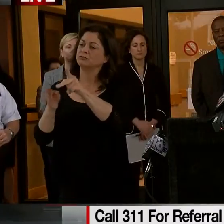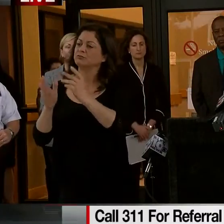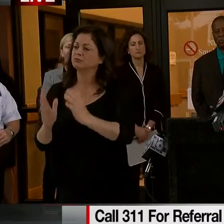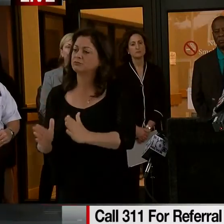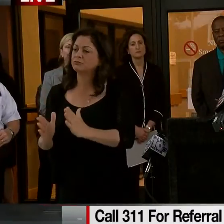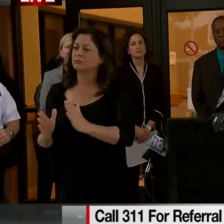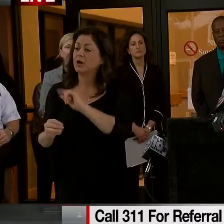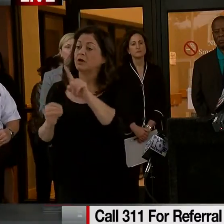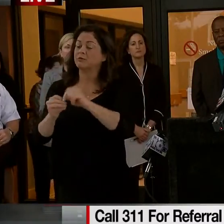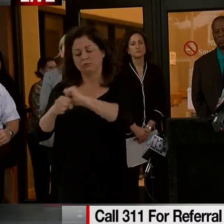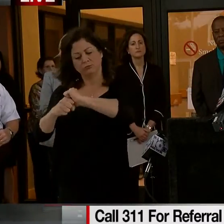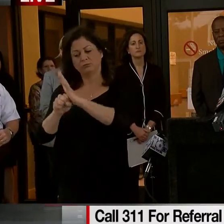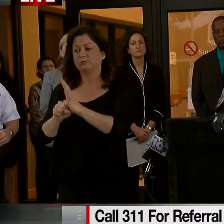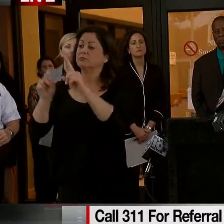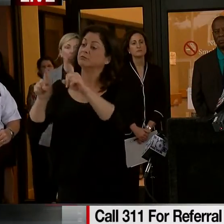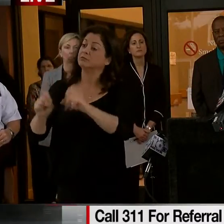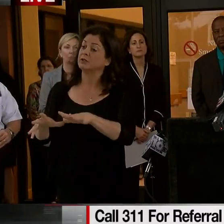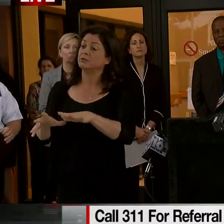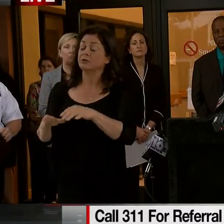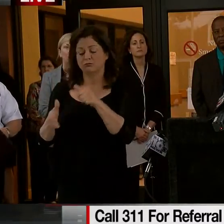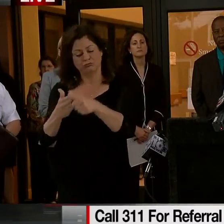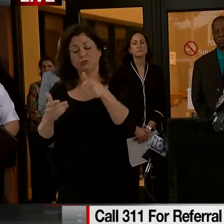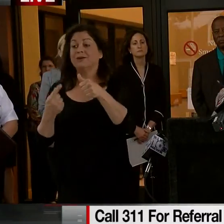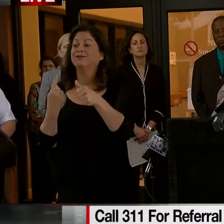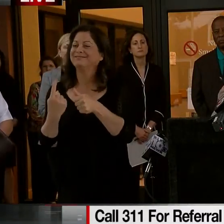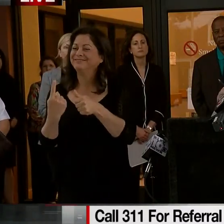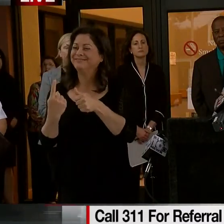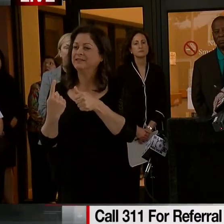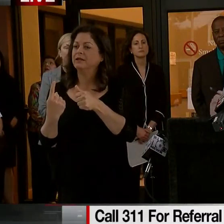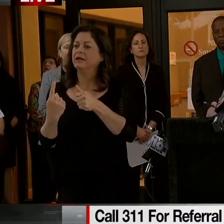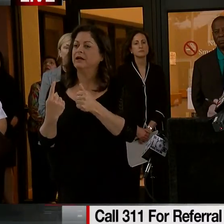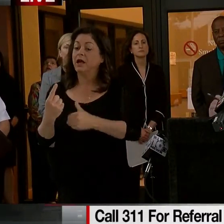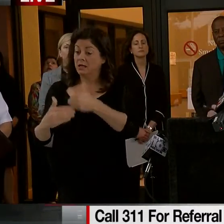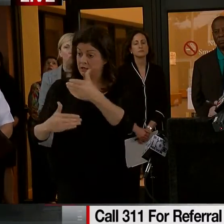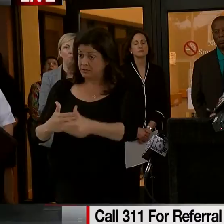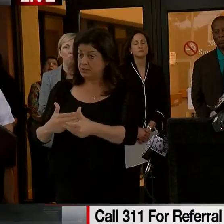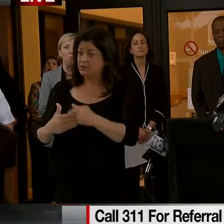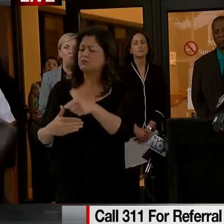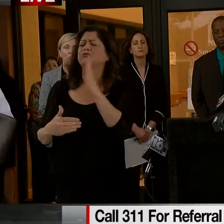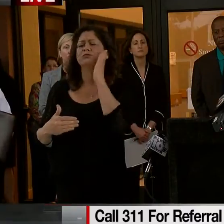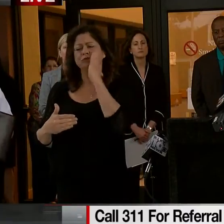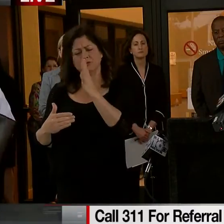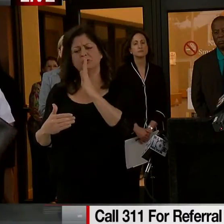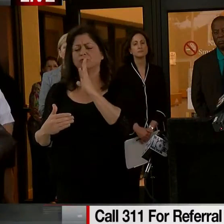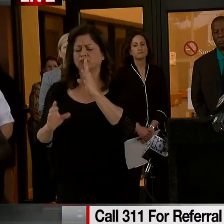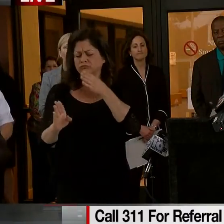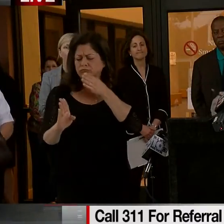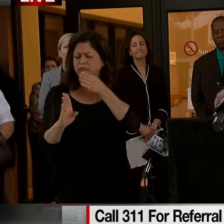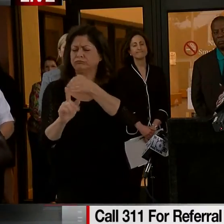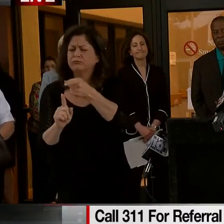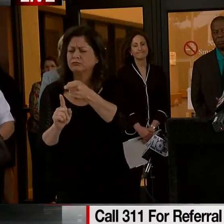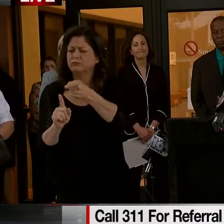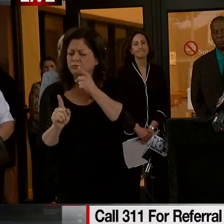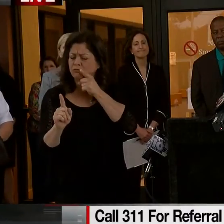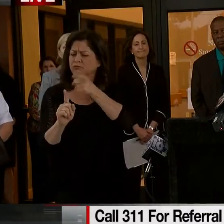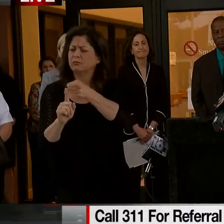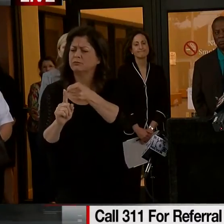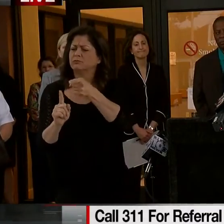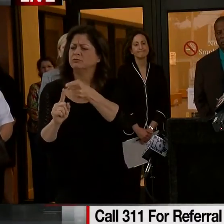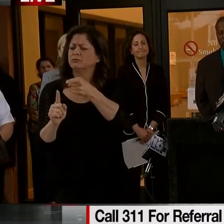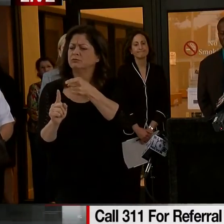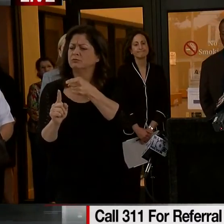testing. You will press 1. Then you will be directed and you will speak directly with a medical professional. You will still